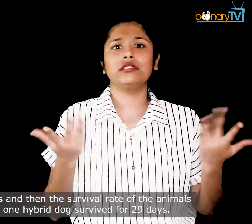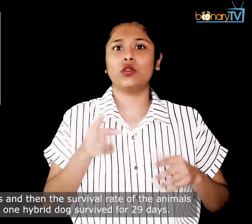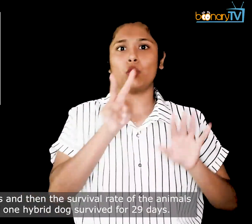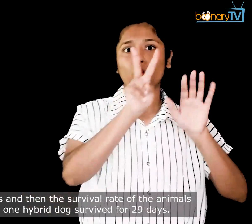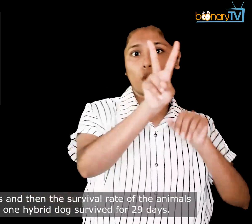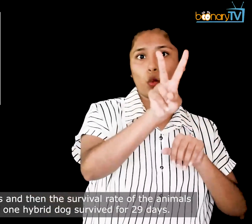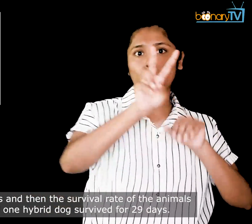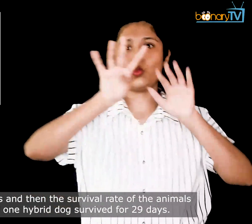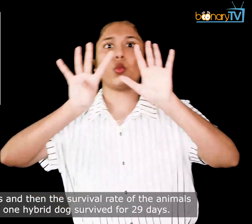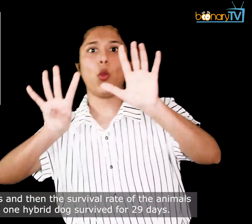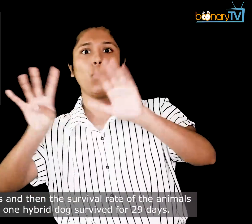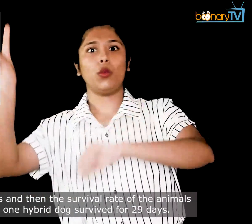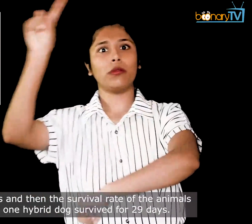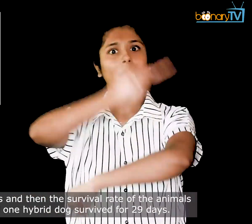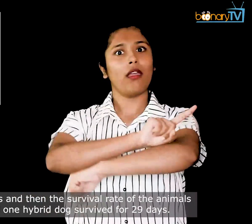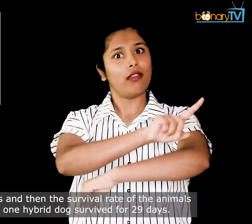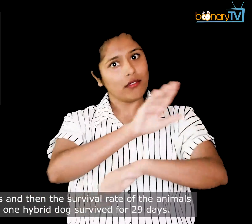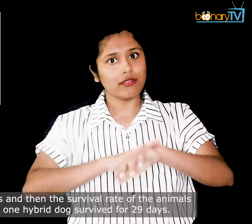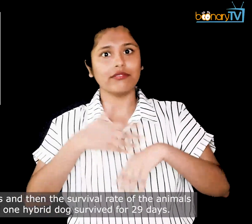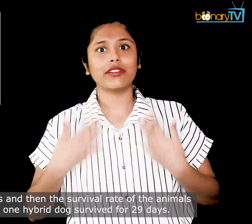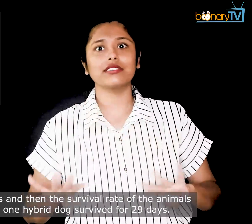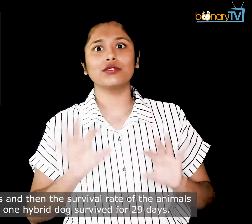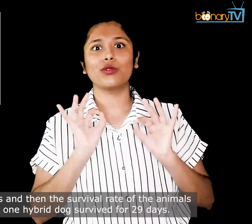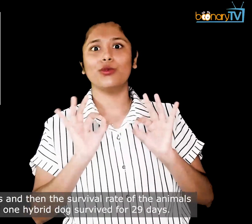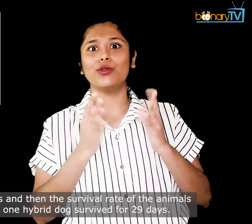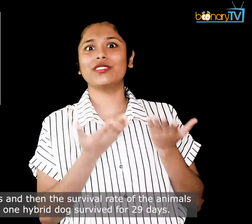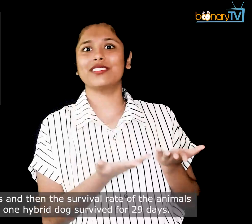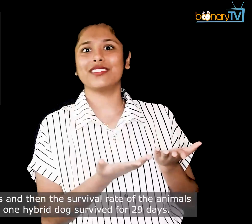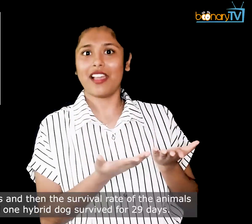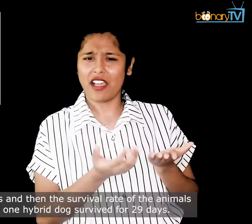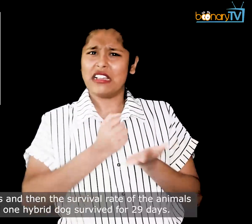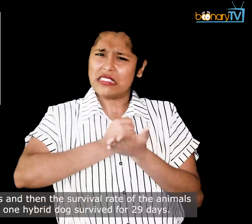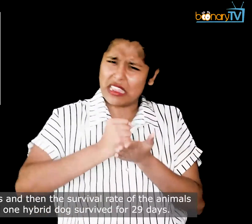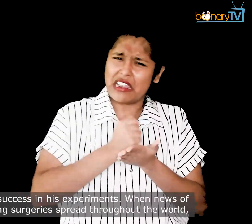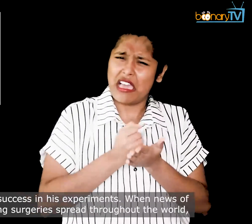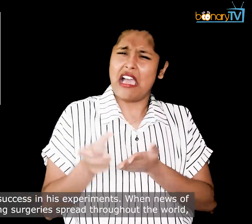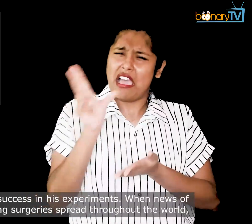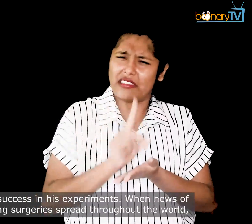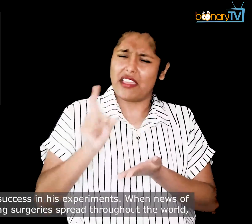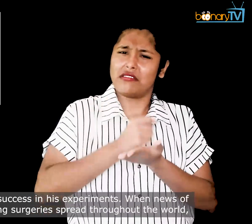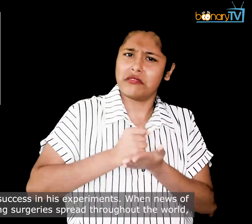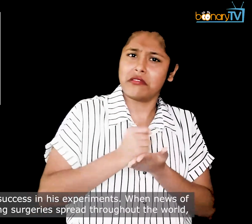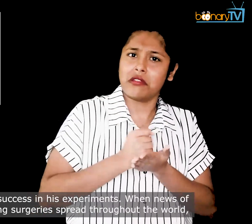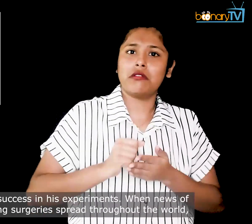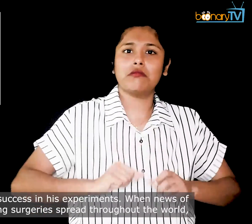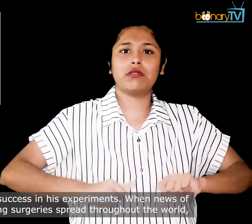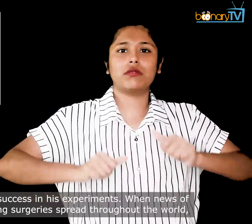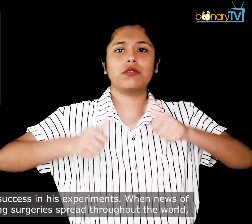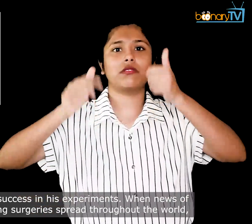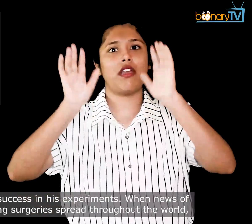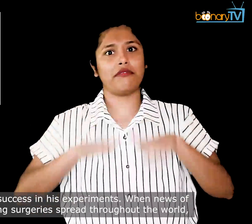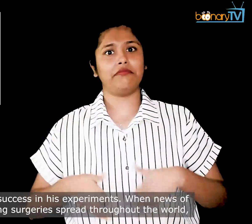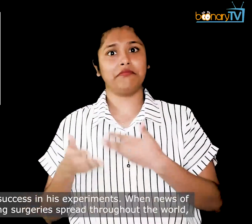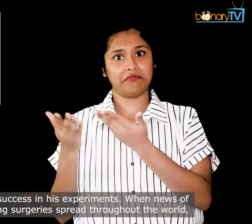until one hybrid dog survived for 29 days. He kept achieving success in his experiments.